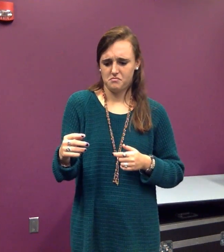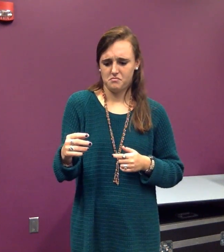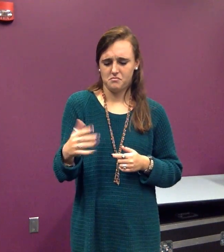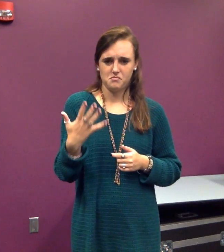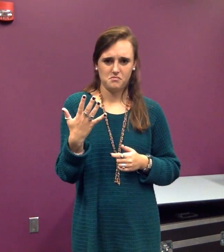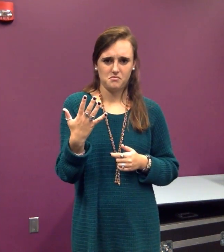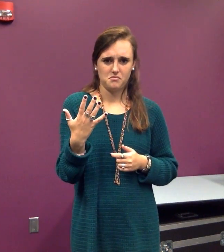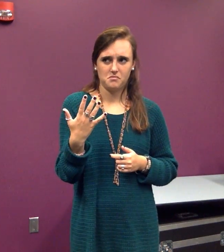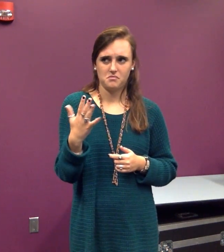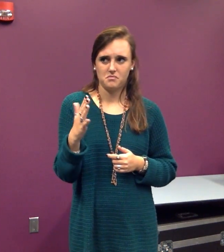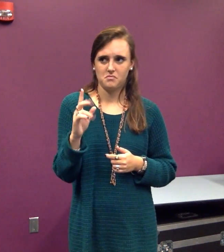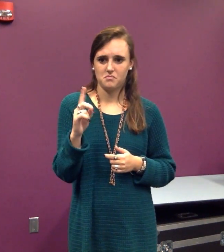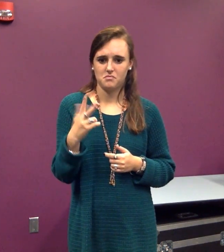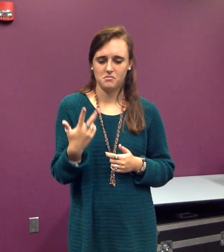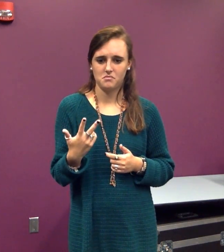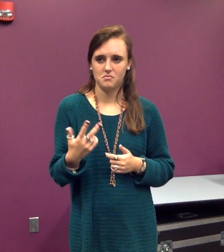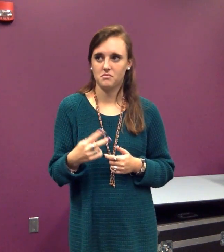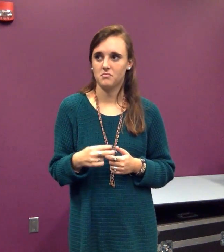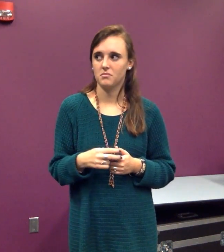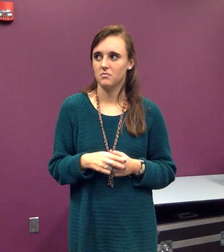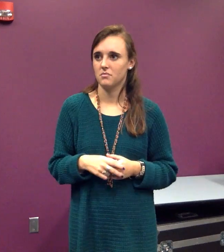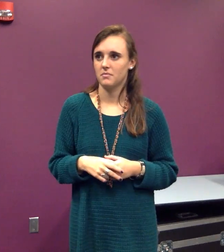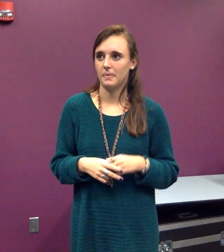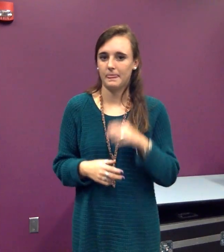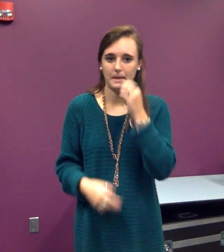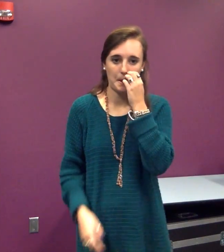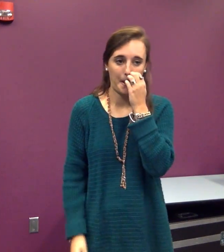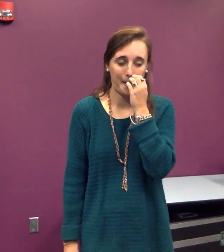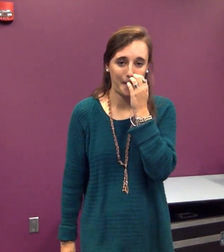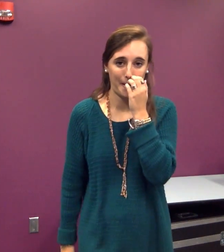that's... Okay, there you go, guys.